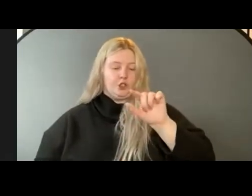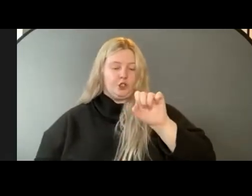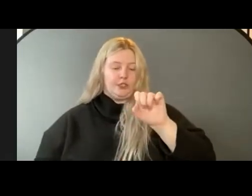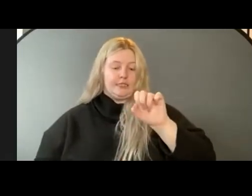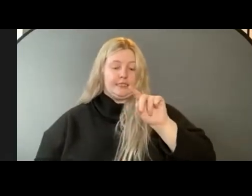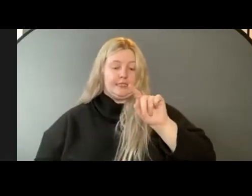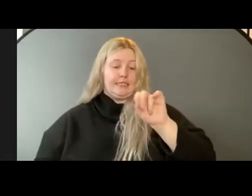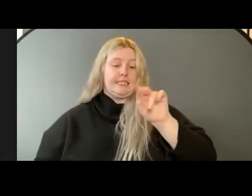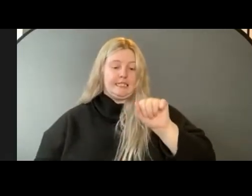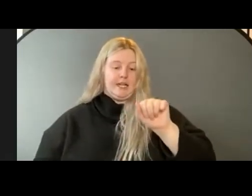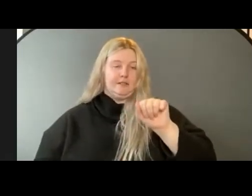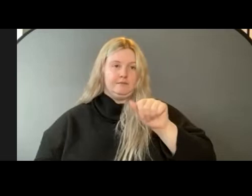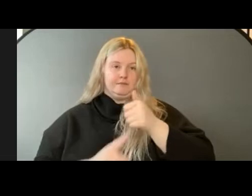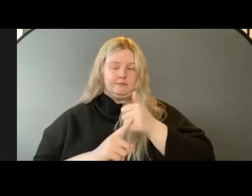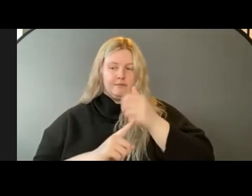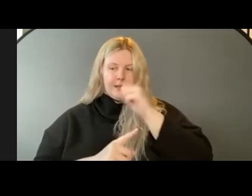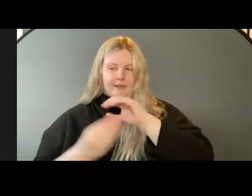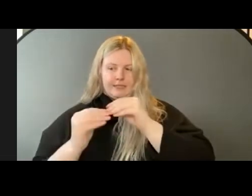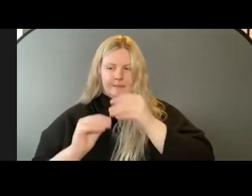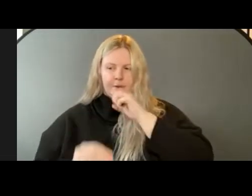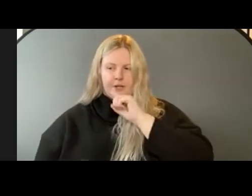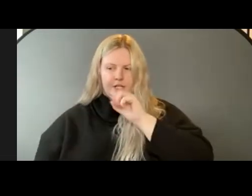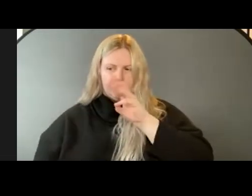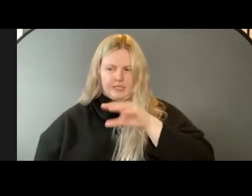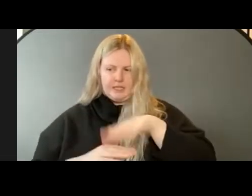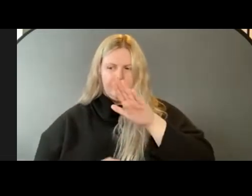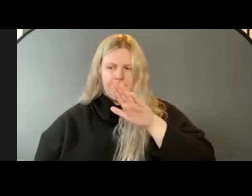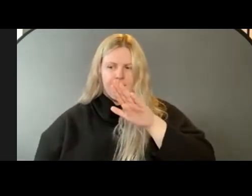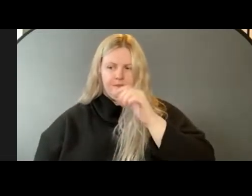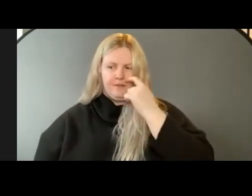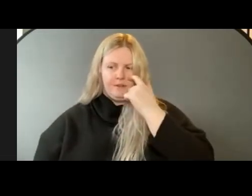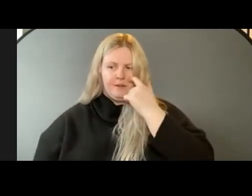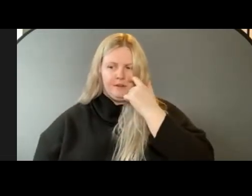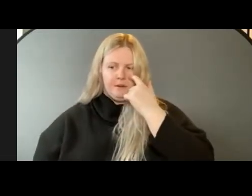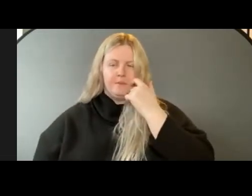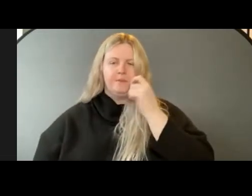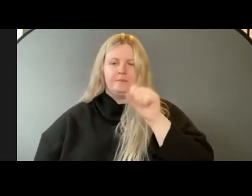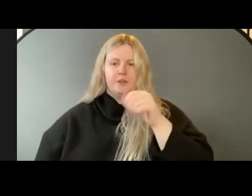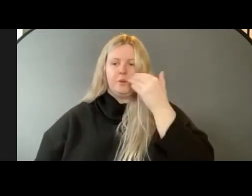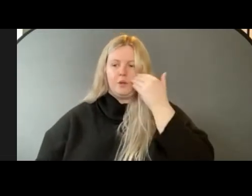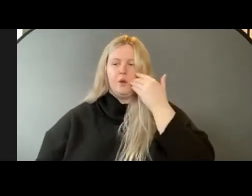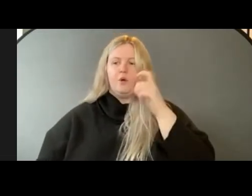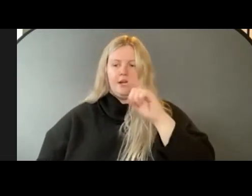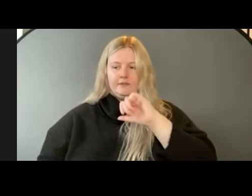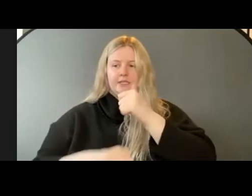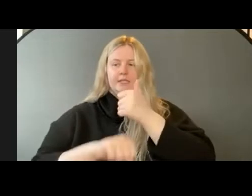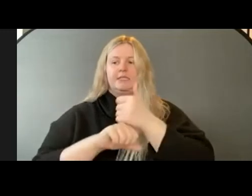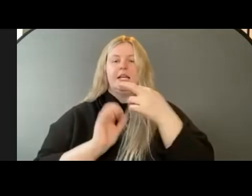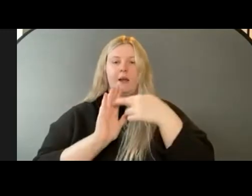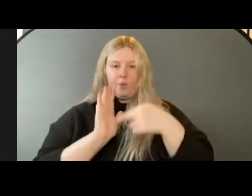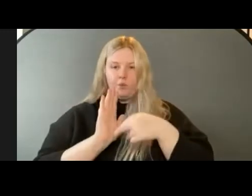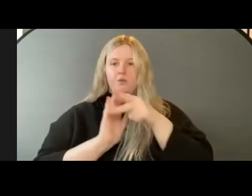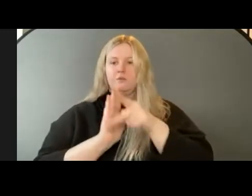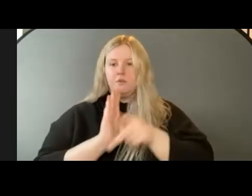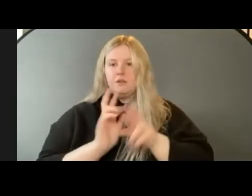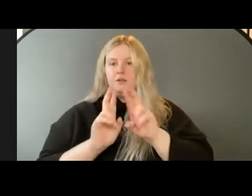science. Protocols on protection of older people exist and should be in place. We also know that older people, particularly older women,